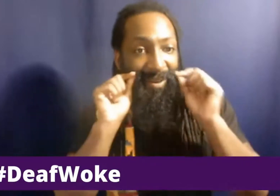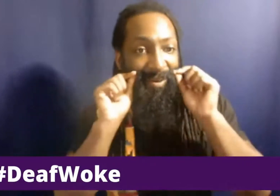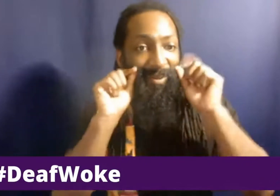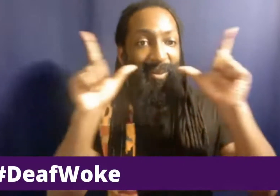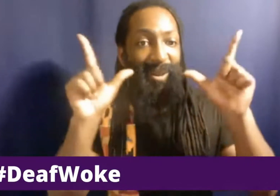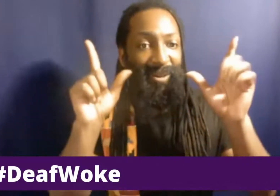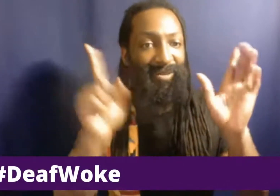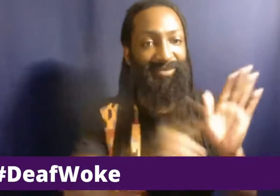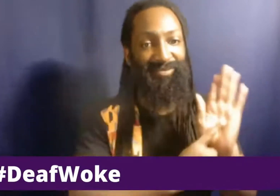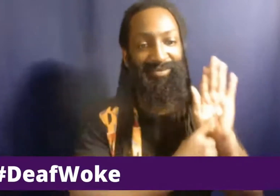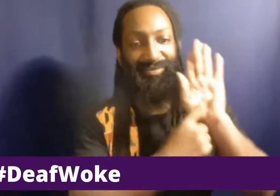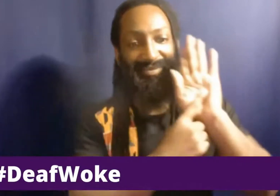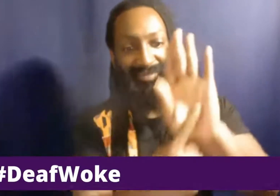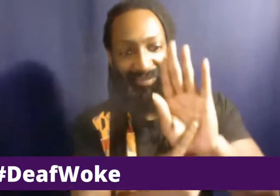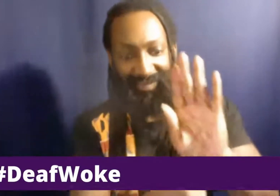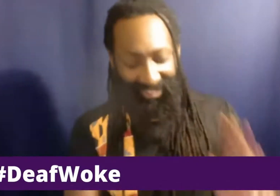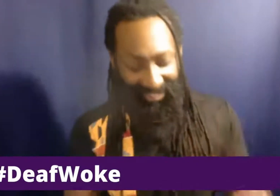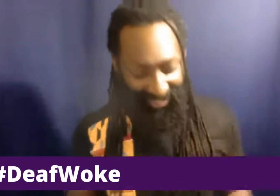Dev.